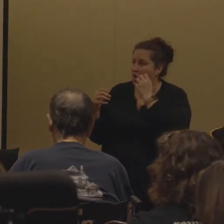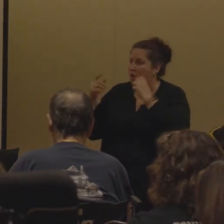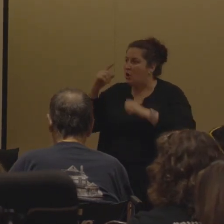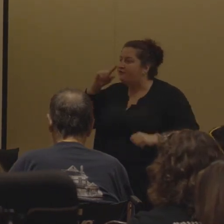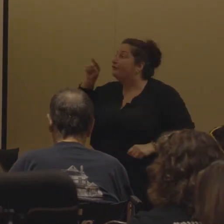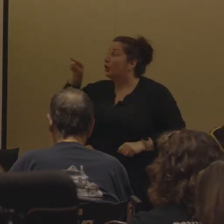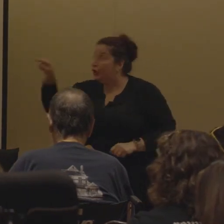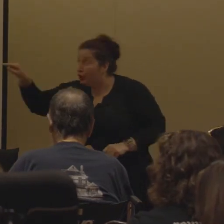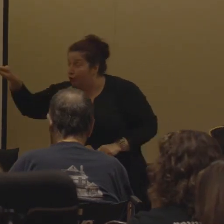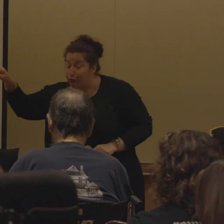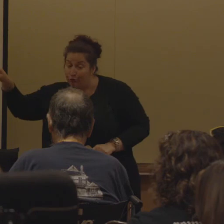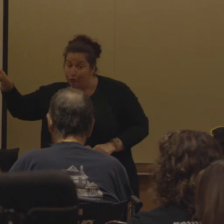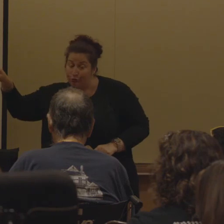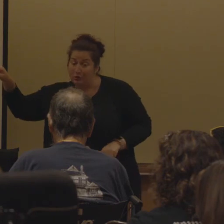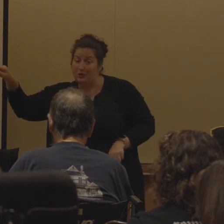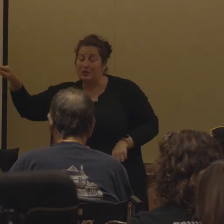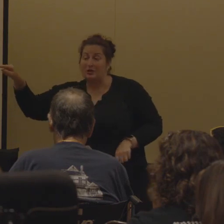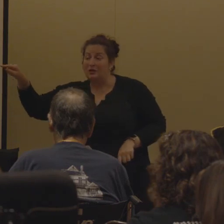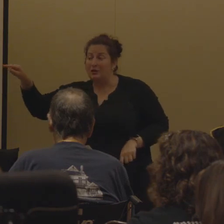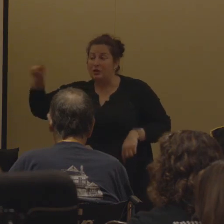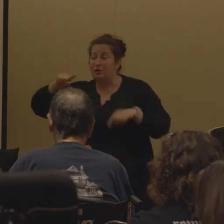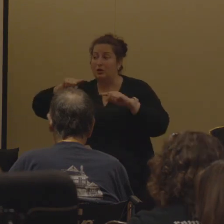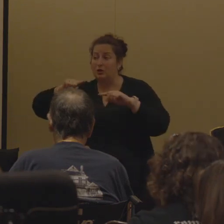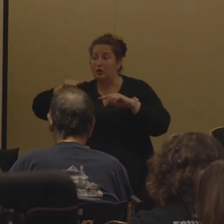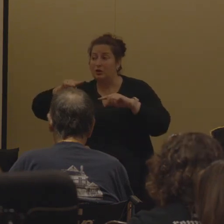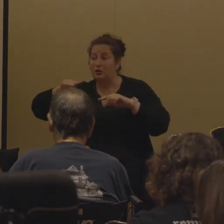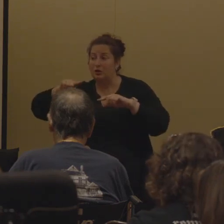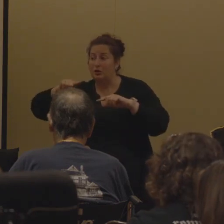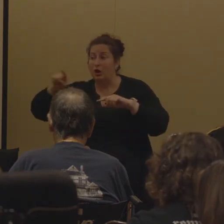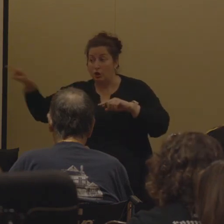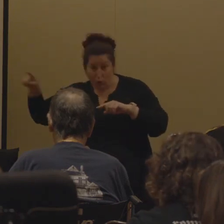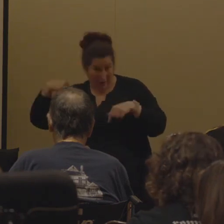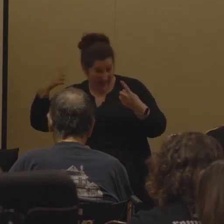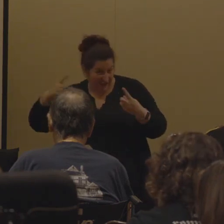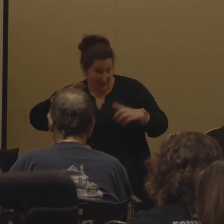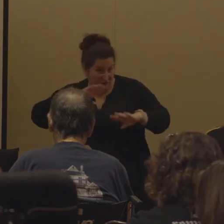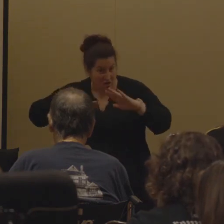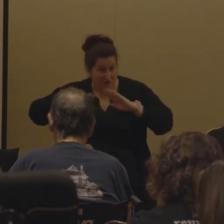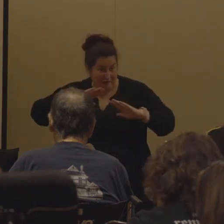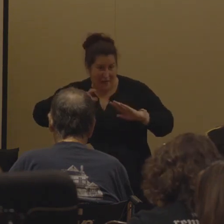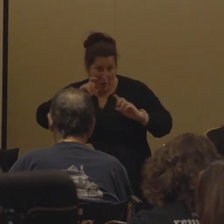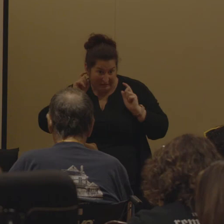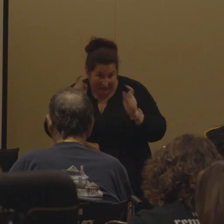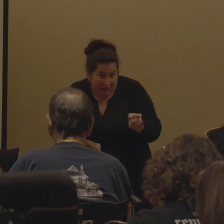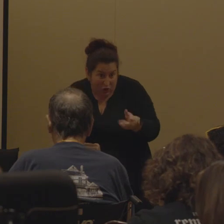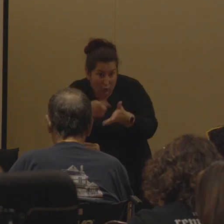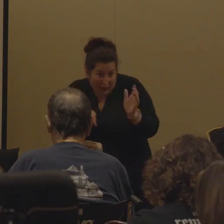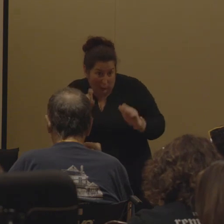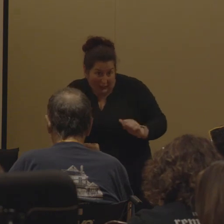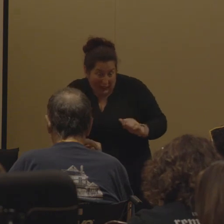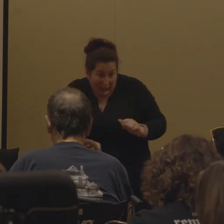To you particularly because were you ever frustrated that they would not give you